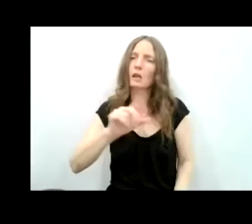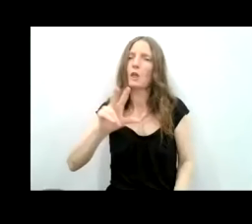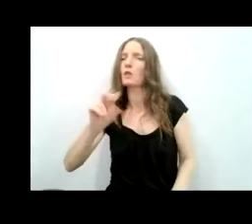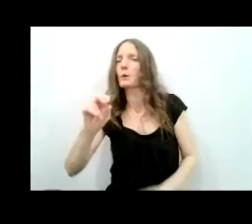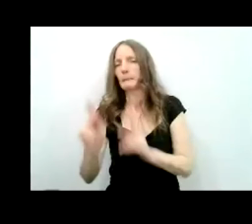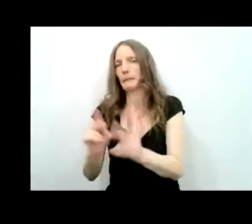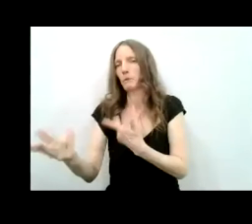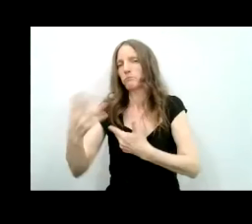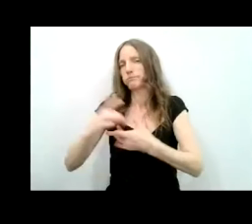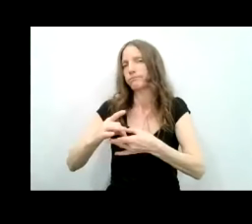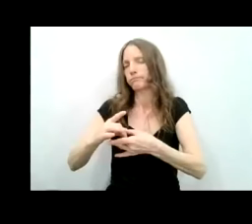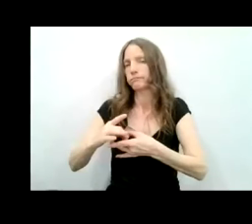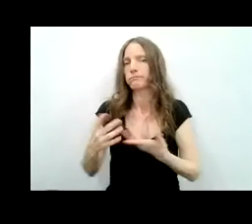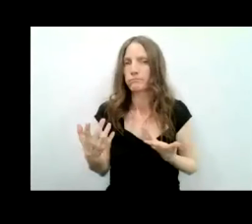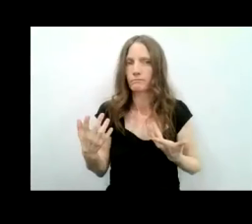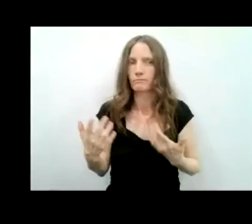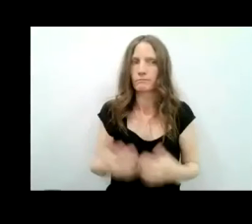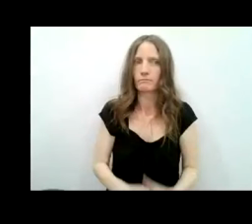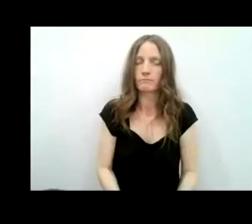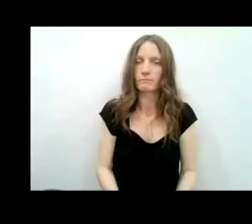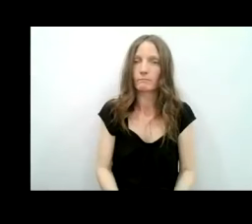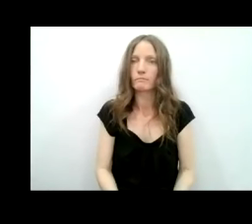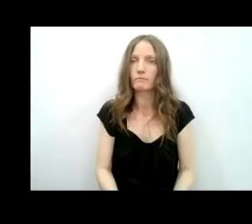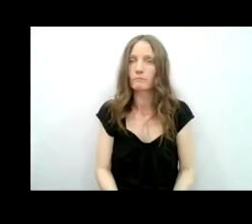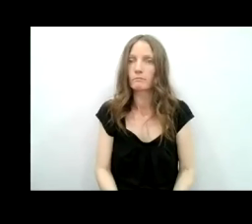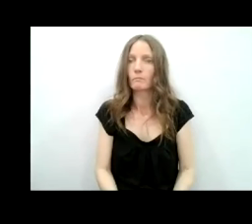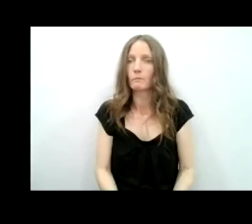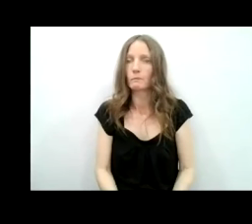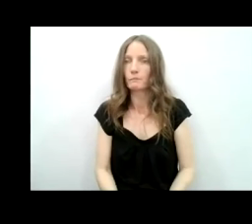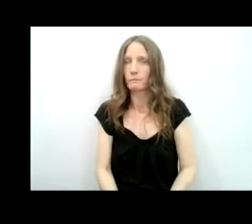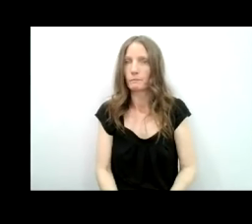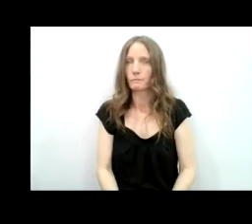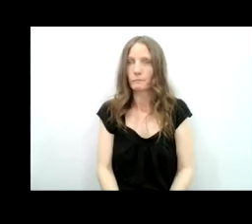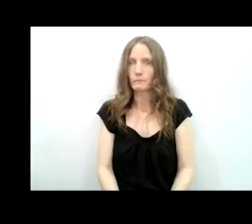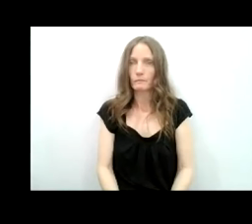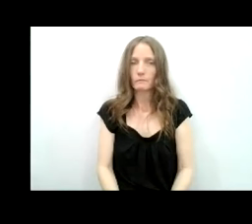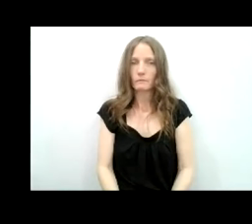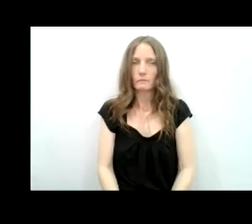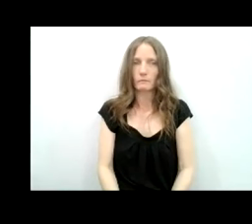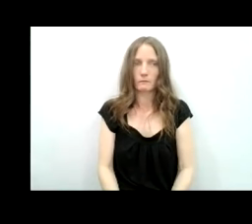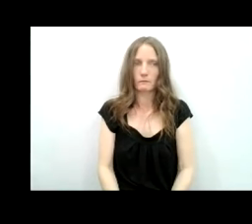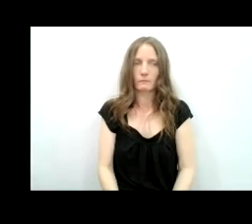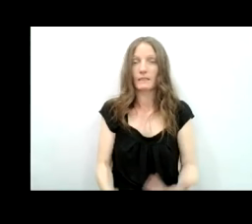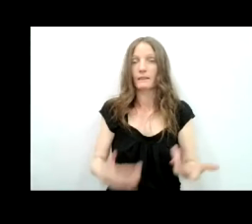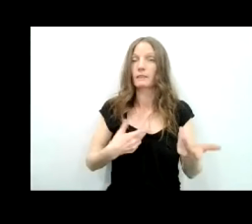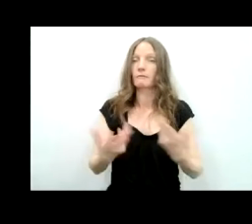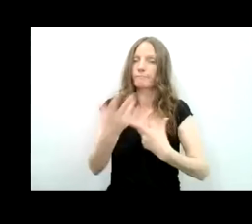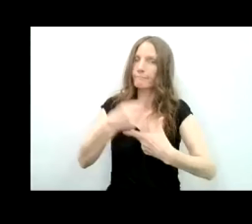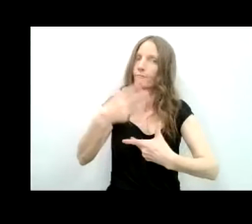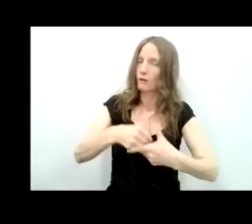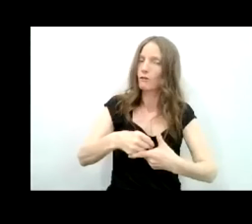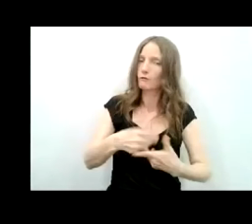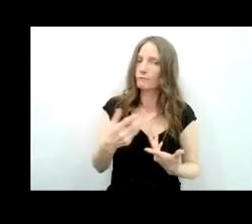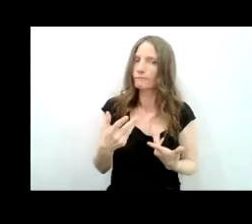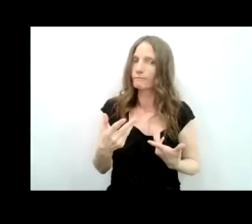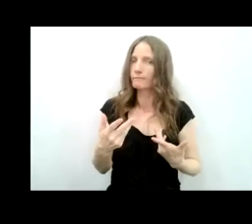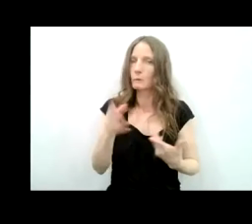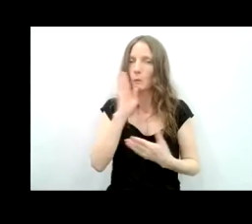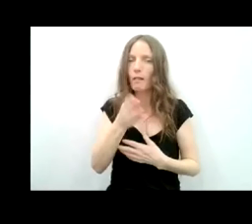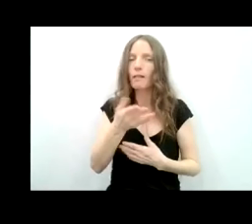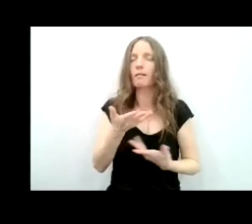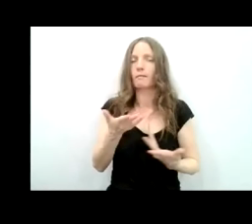hope that we have to get through all of this is if people can be as present as possible. We are going to be asking you to engage with one